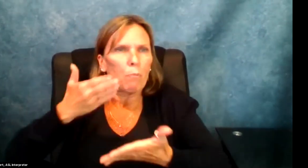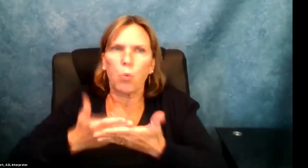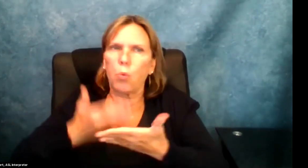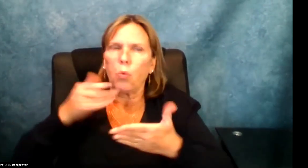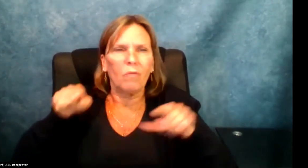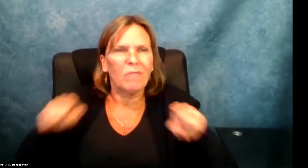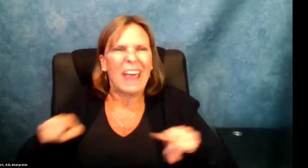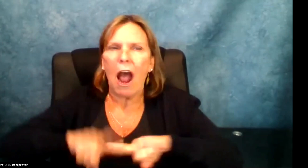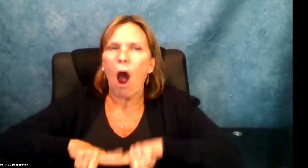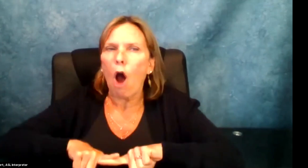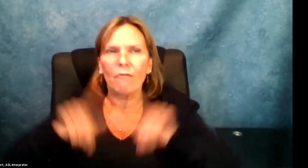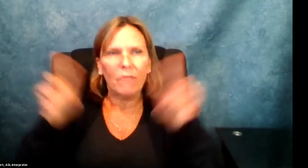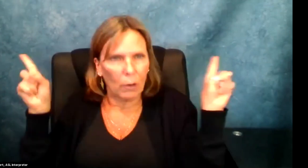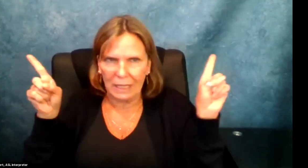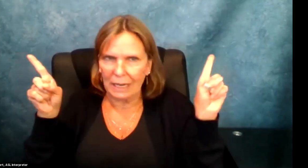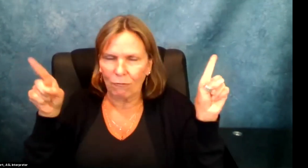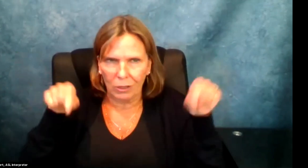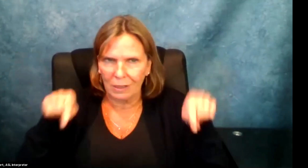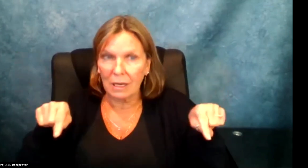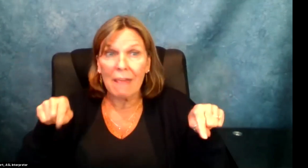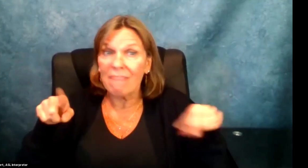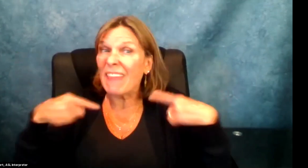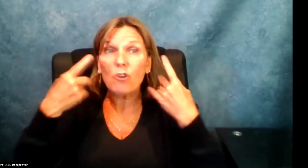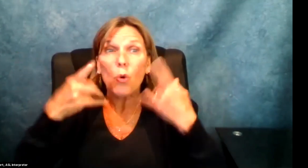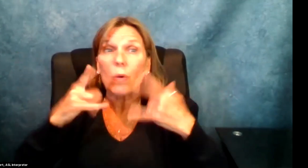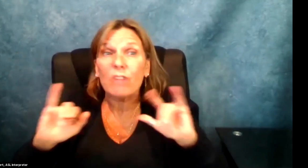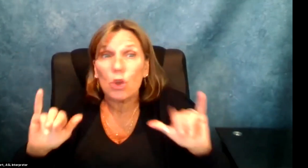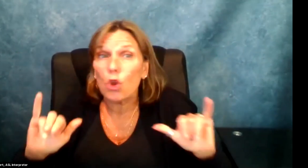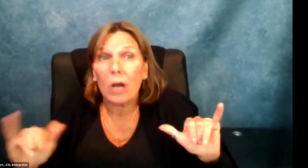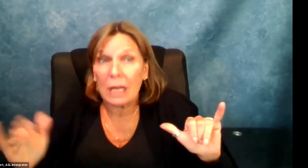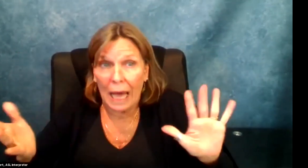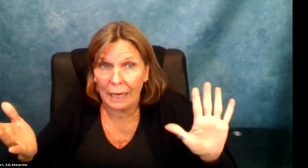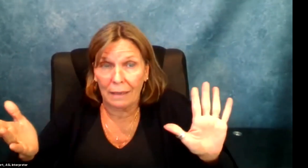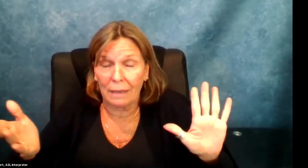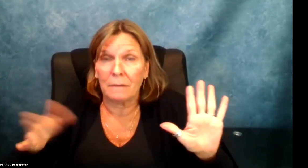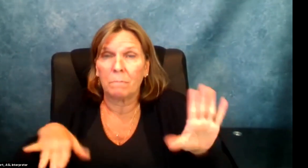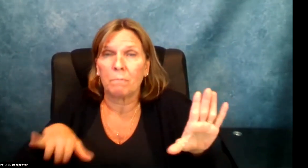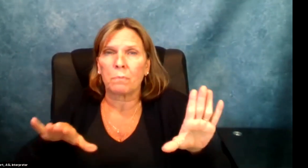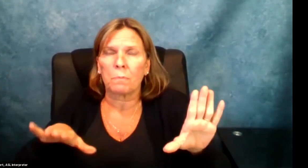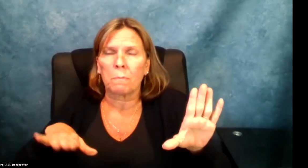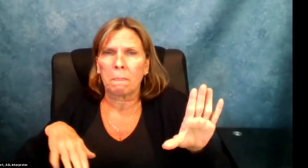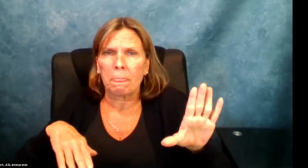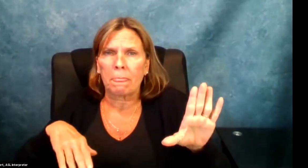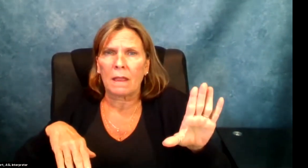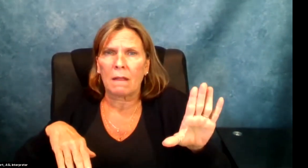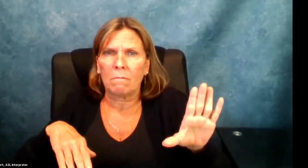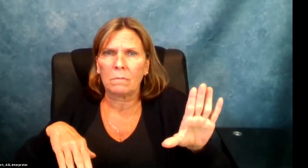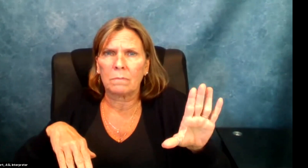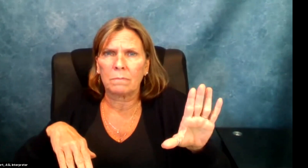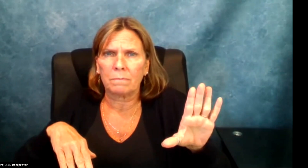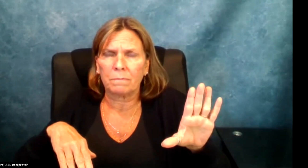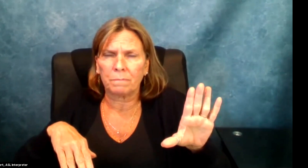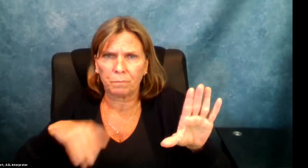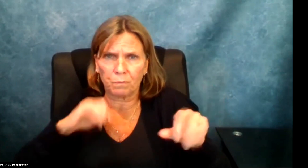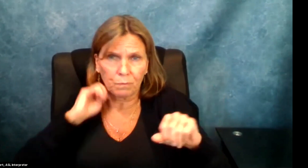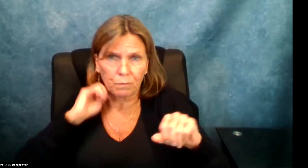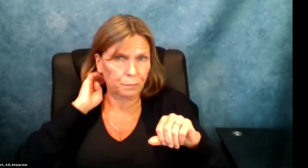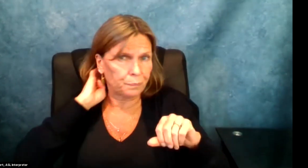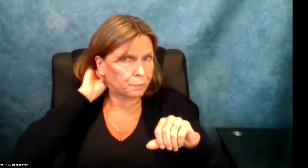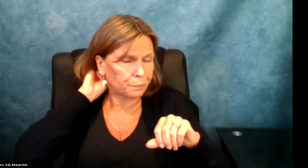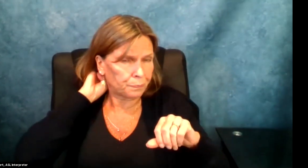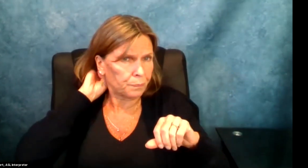and they do not look alike at all. It's one of the analogies was that if you have a phone number with 7 numbers in